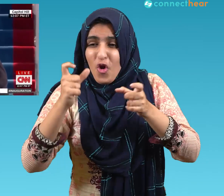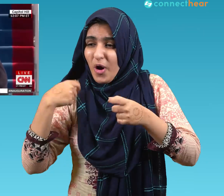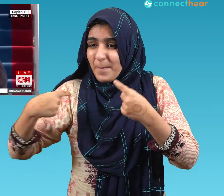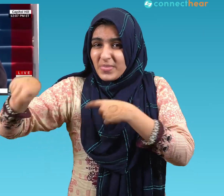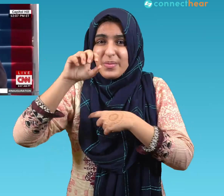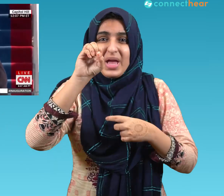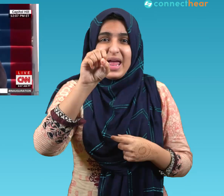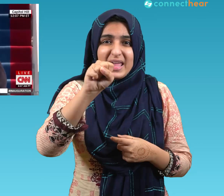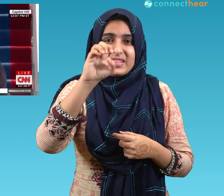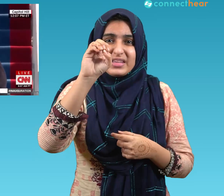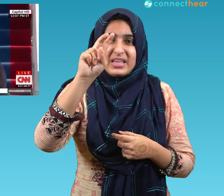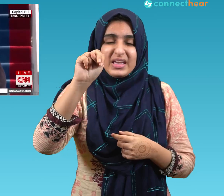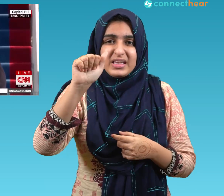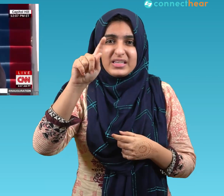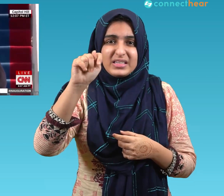and the Senate up here,